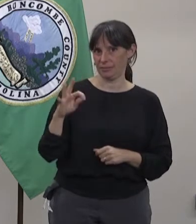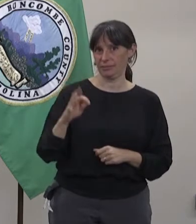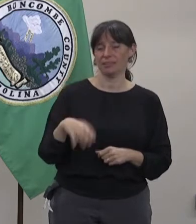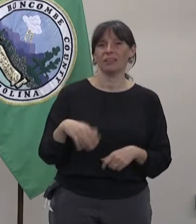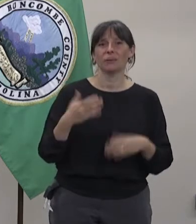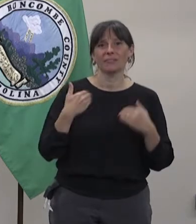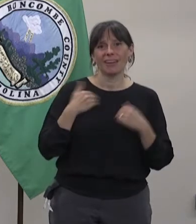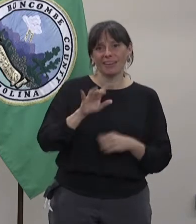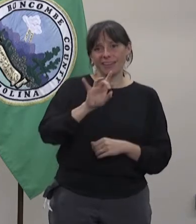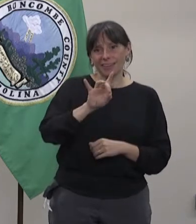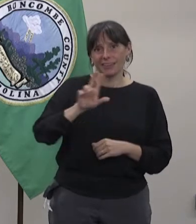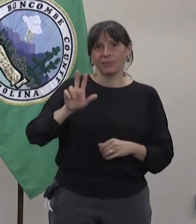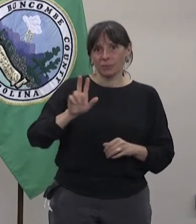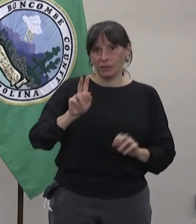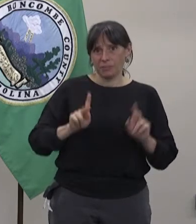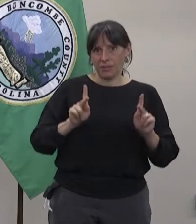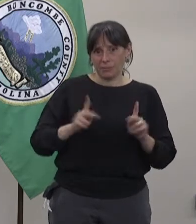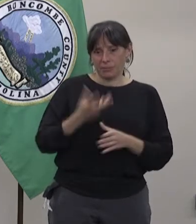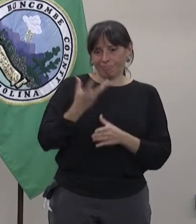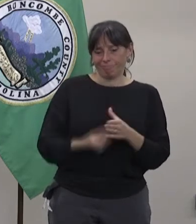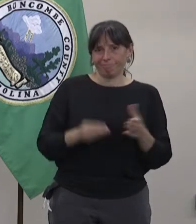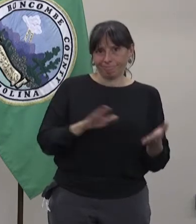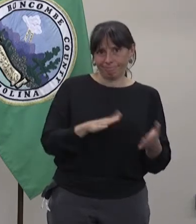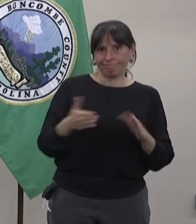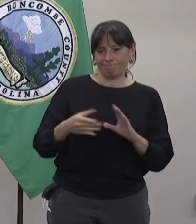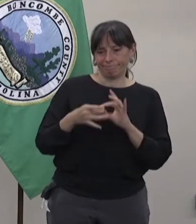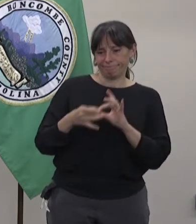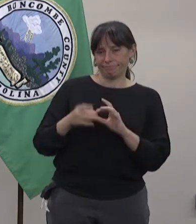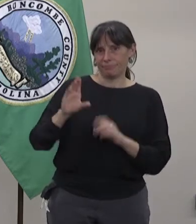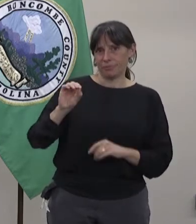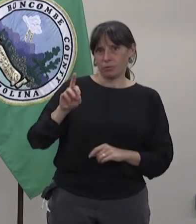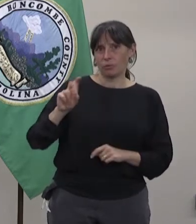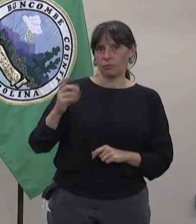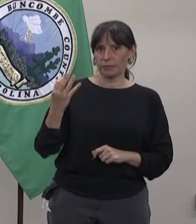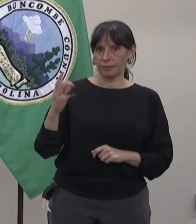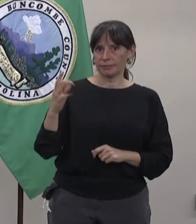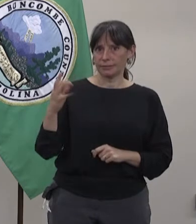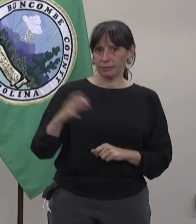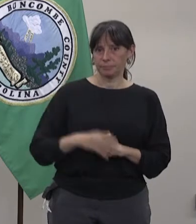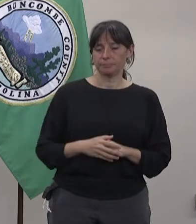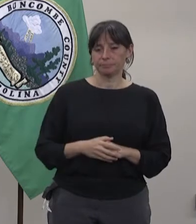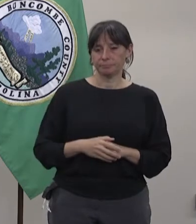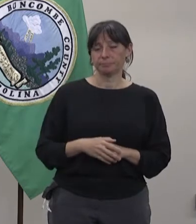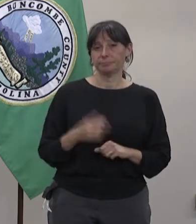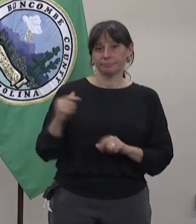83 COVID-related deaths. Our community has administered